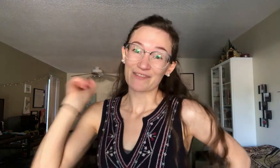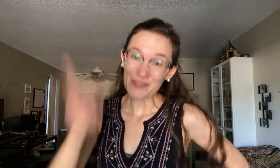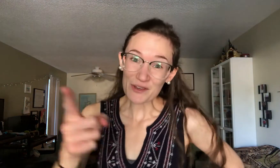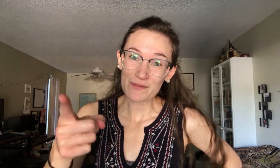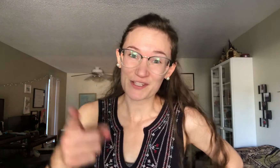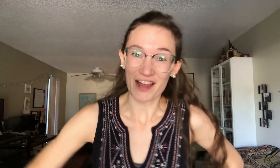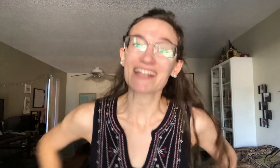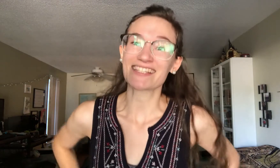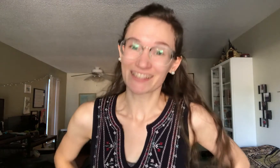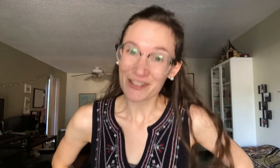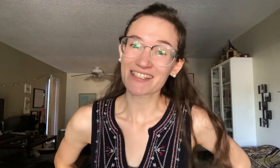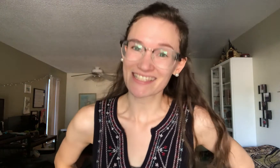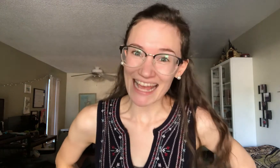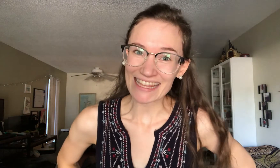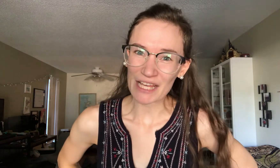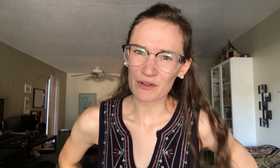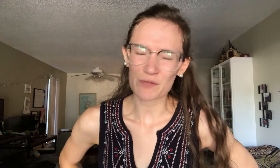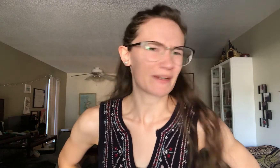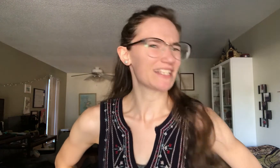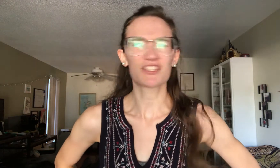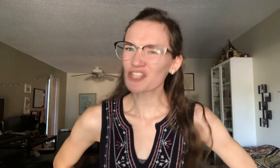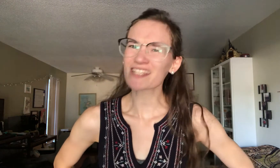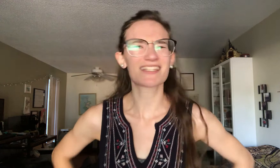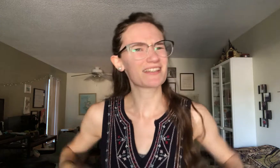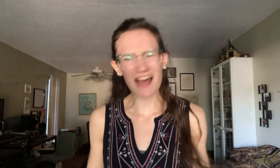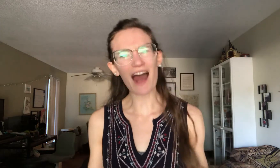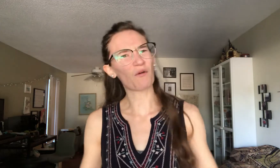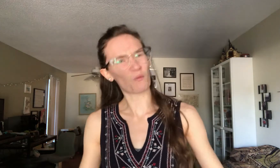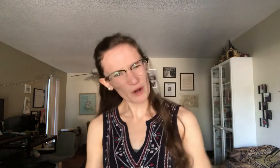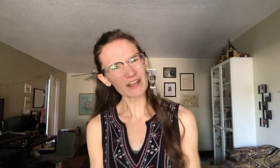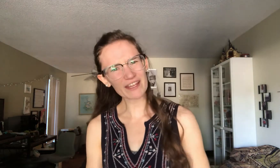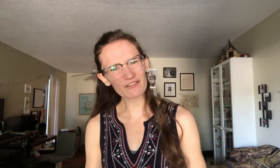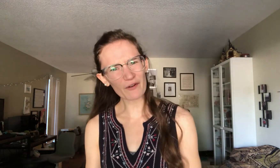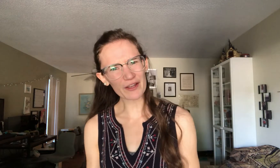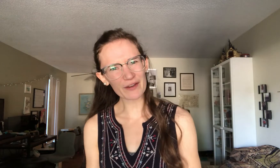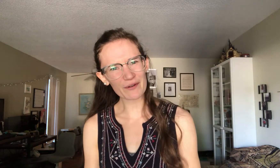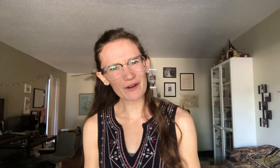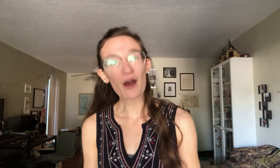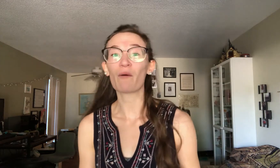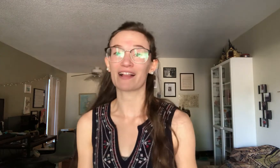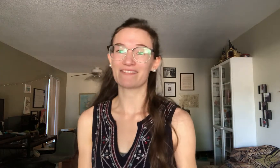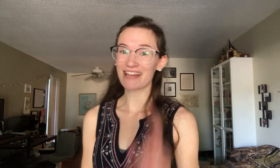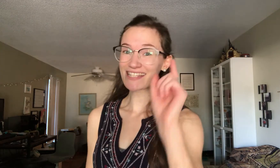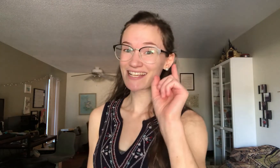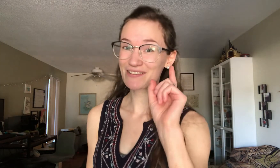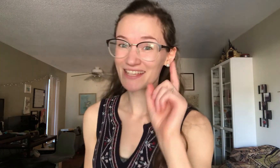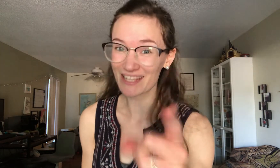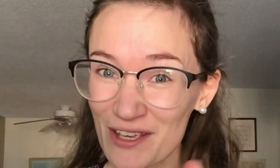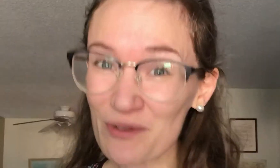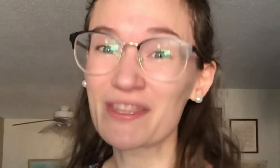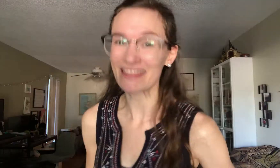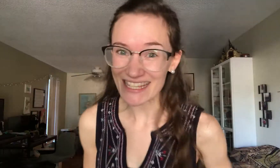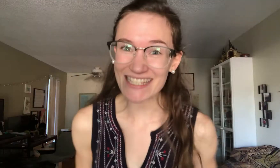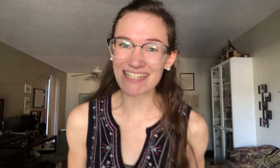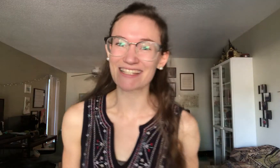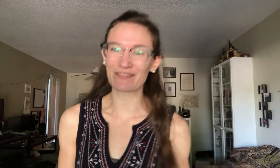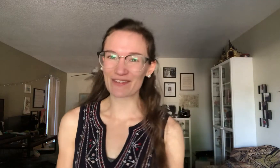Have you been trying to learn sign language, but it's just not working for you? Well, if that sounds like you, then this is the